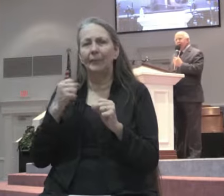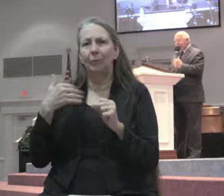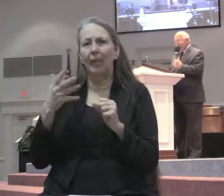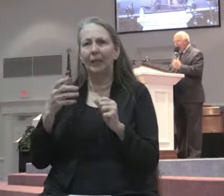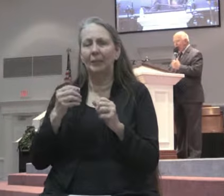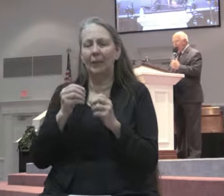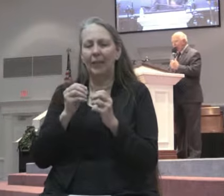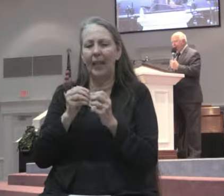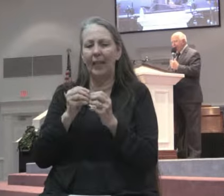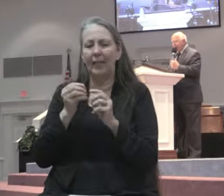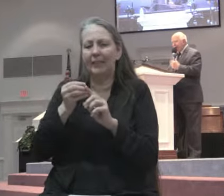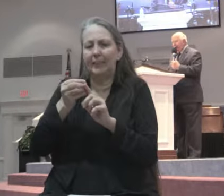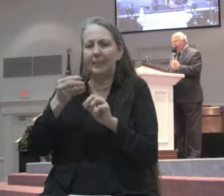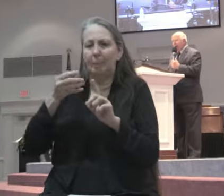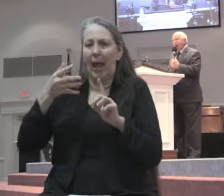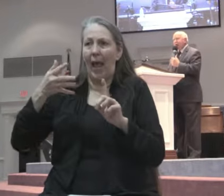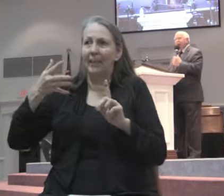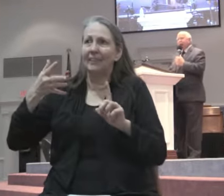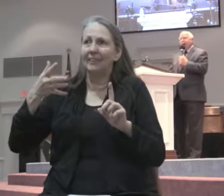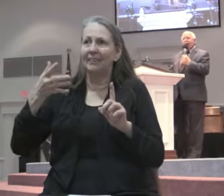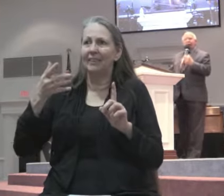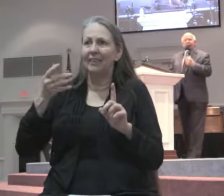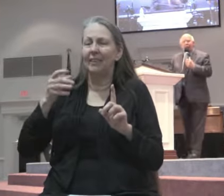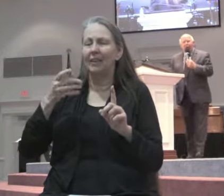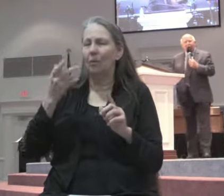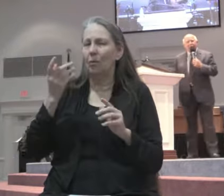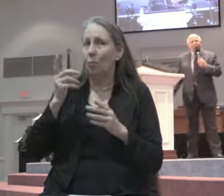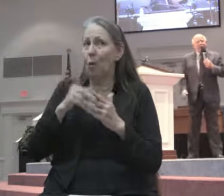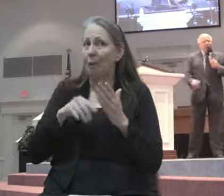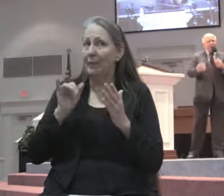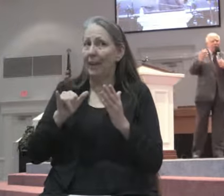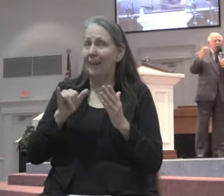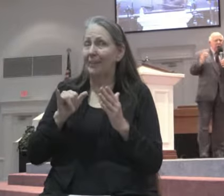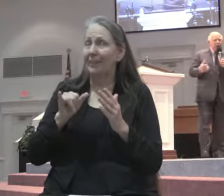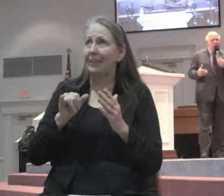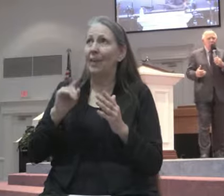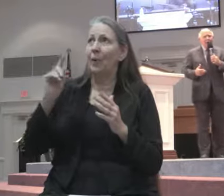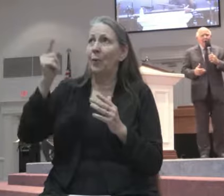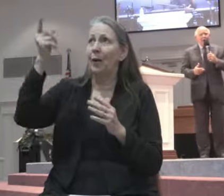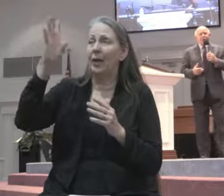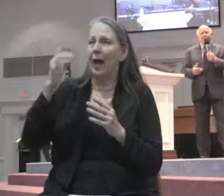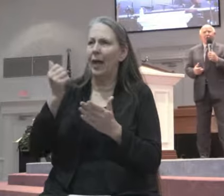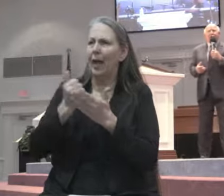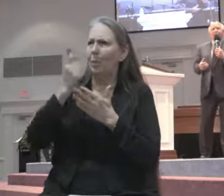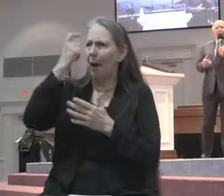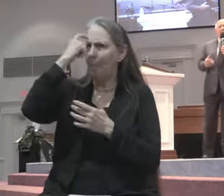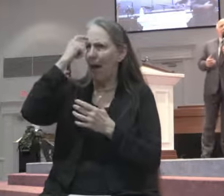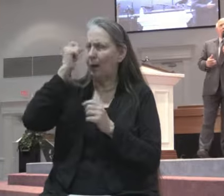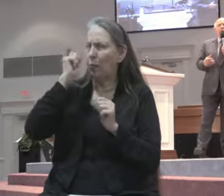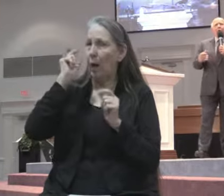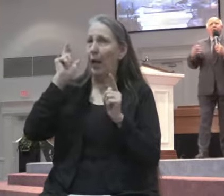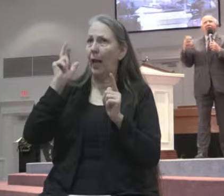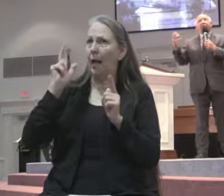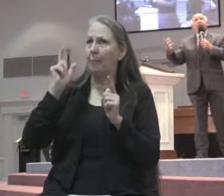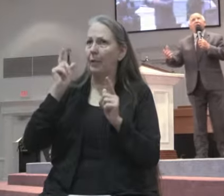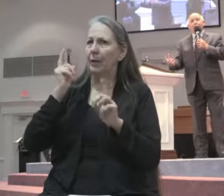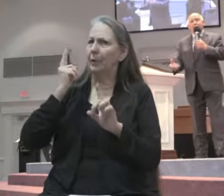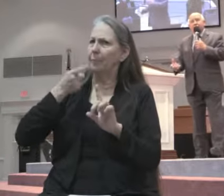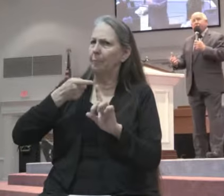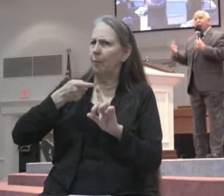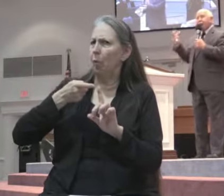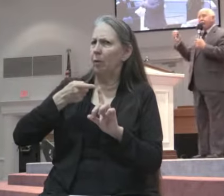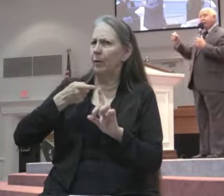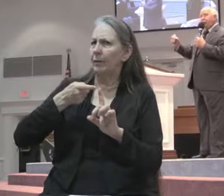enormously since that time. And that was a visitation where God opened my understanding to the